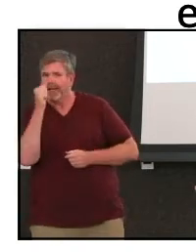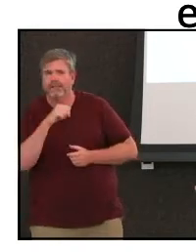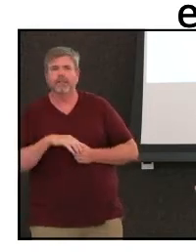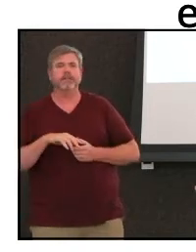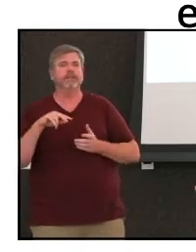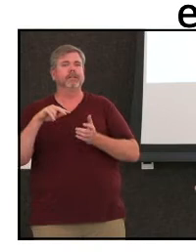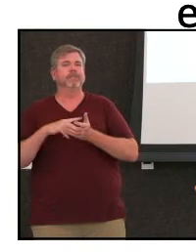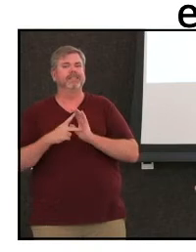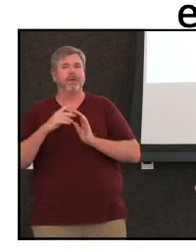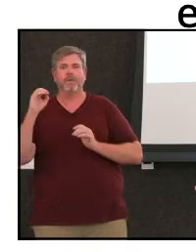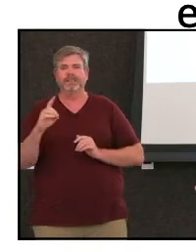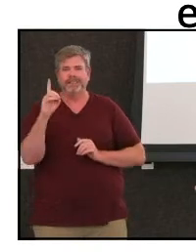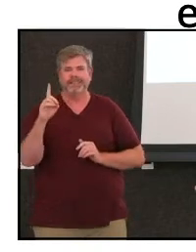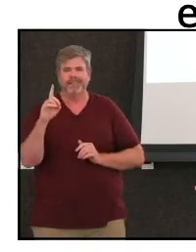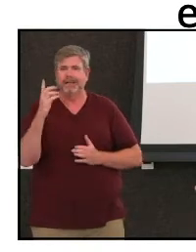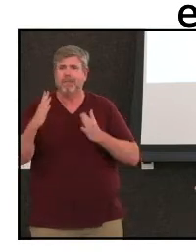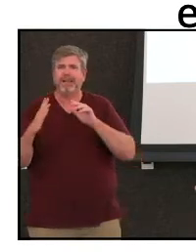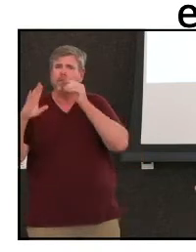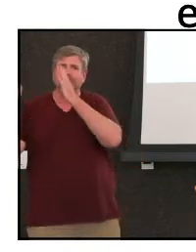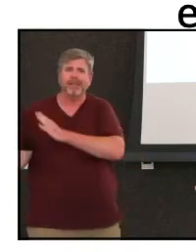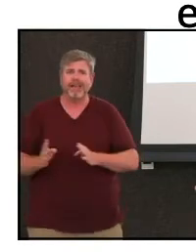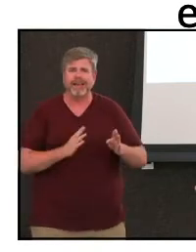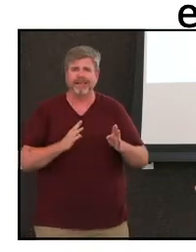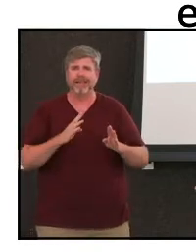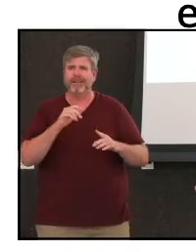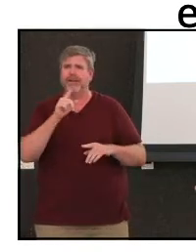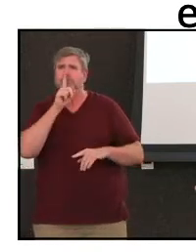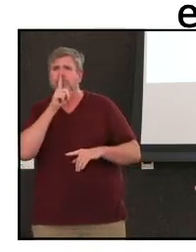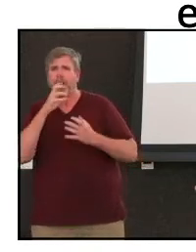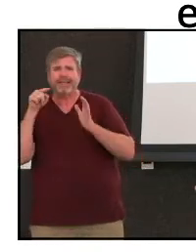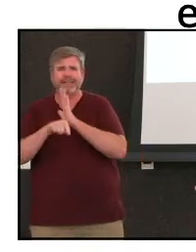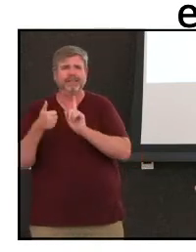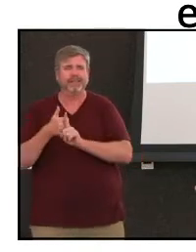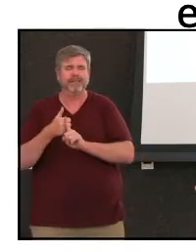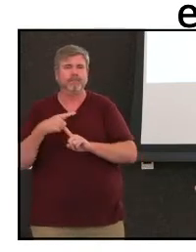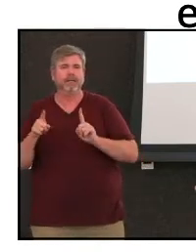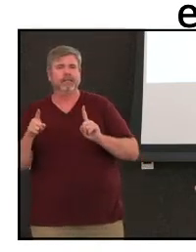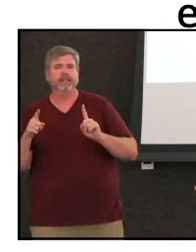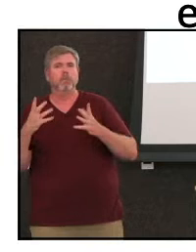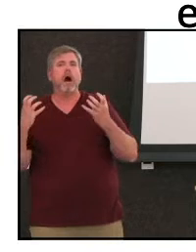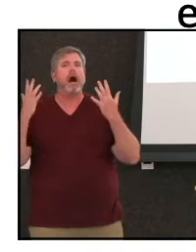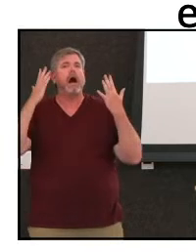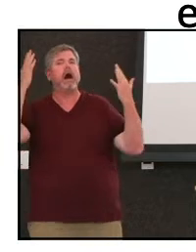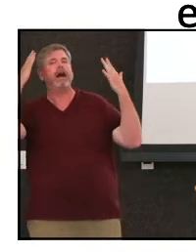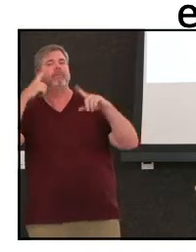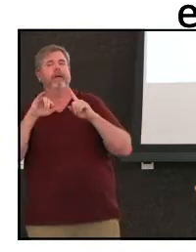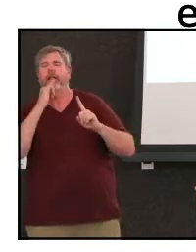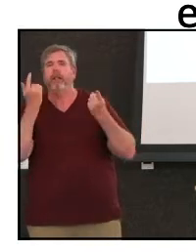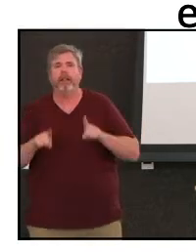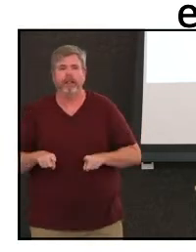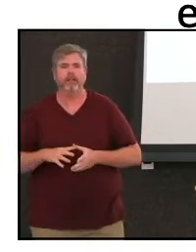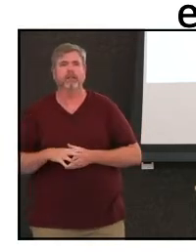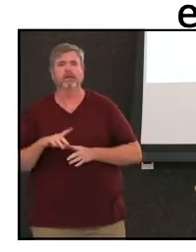overdose accidentally, it's really a poisoning. Other times, if people are exposed to fentanyl accidentally enough, they may actually become addicted.